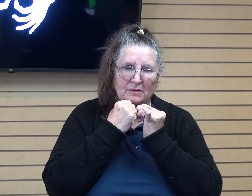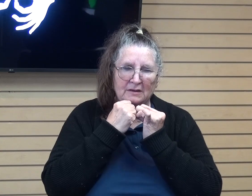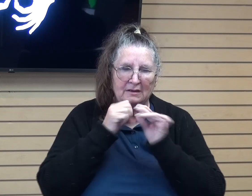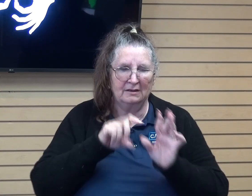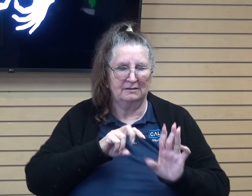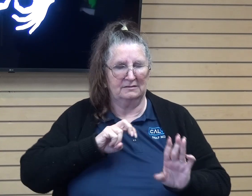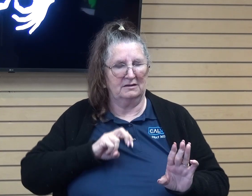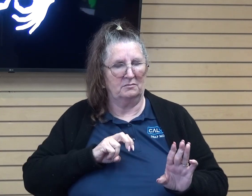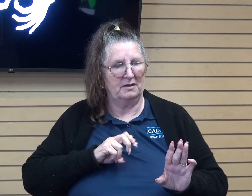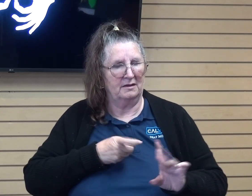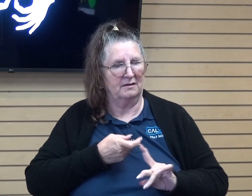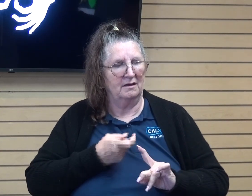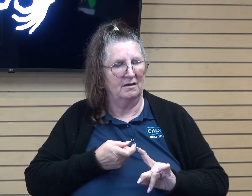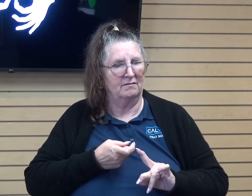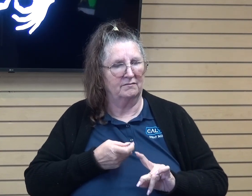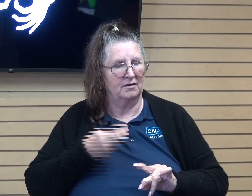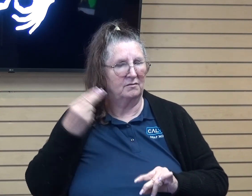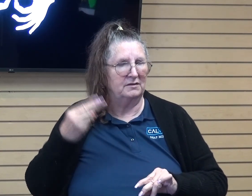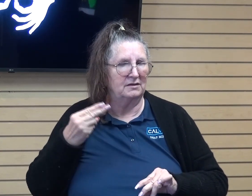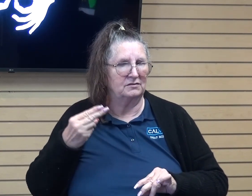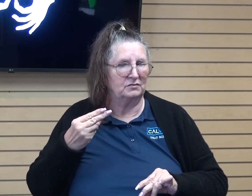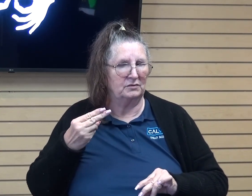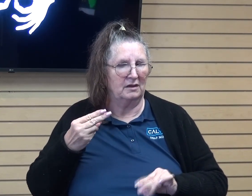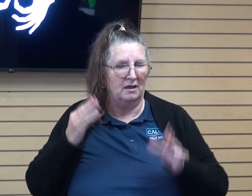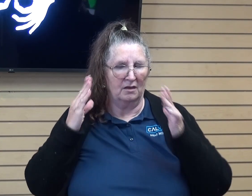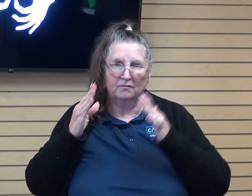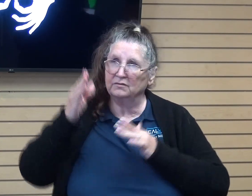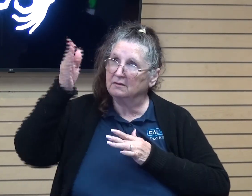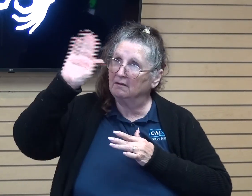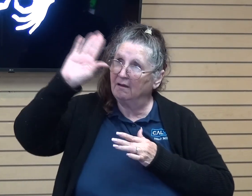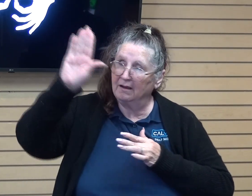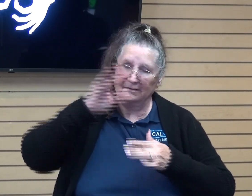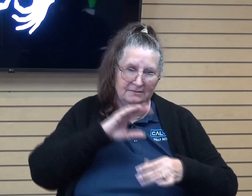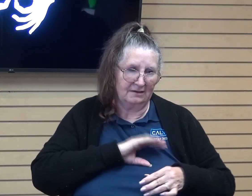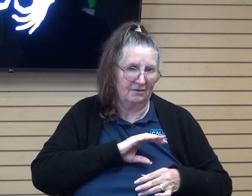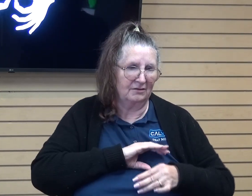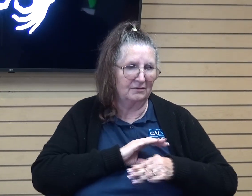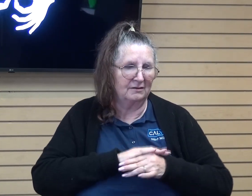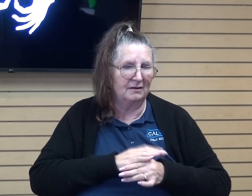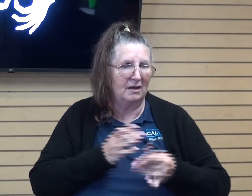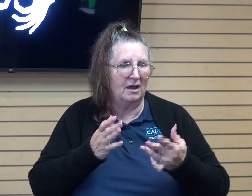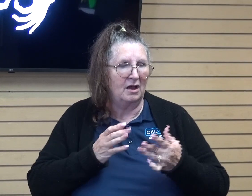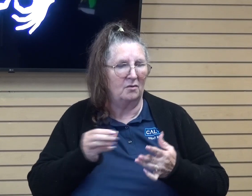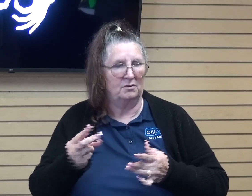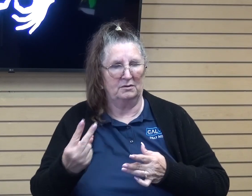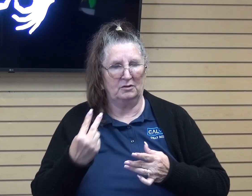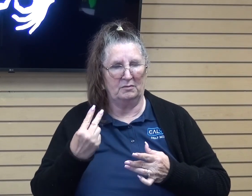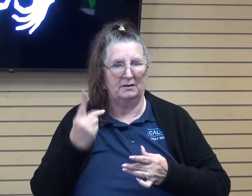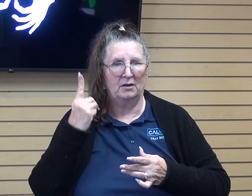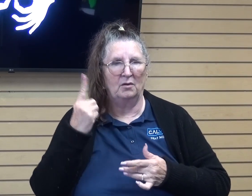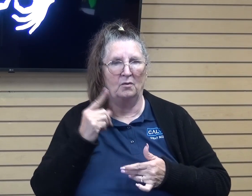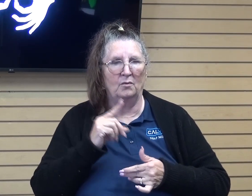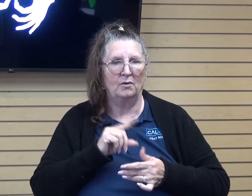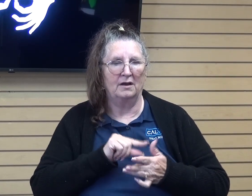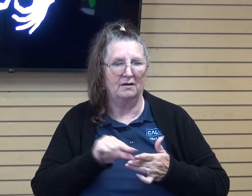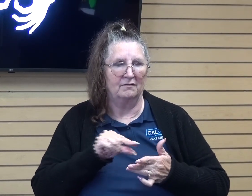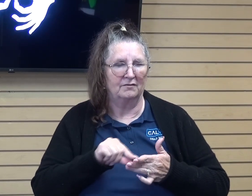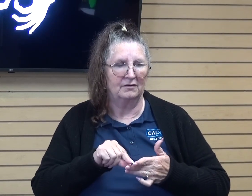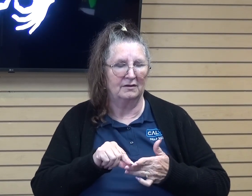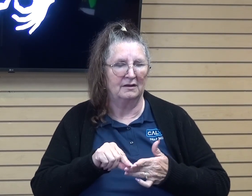from the history and just really focus on God's character. But I just wanted to look back at the one verse, chapter 24, verse